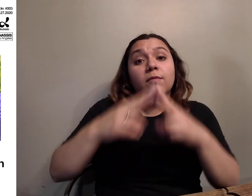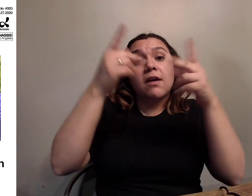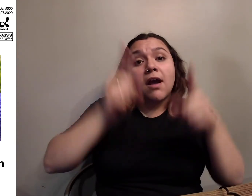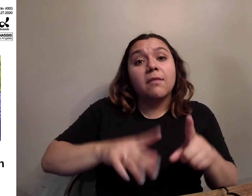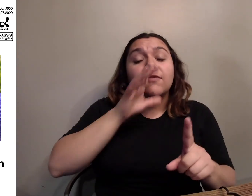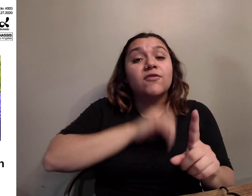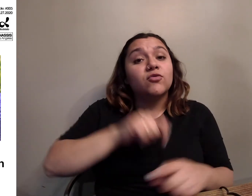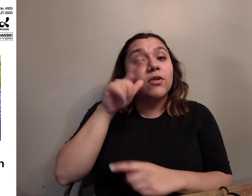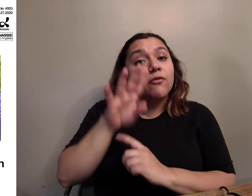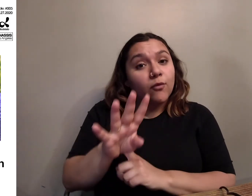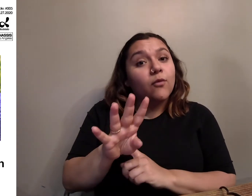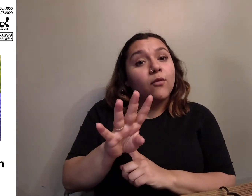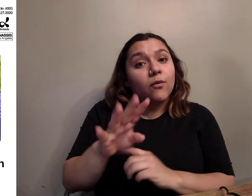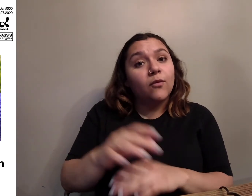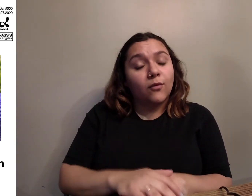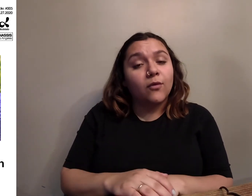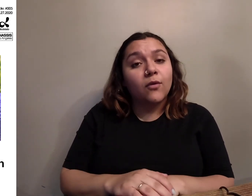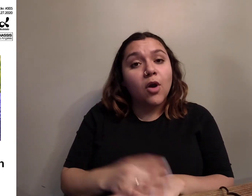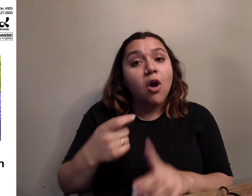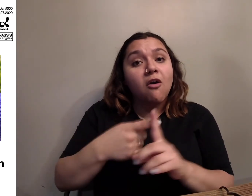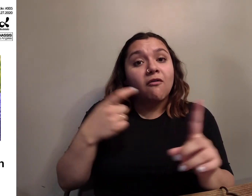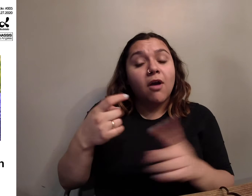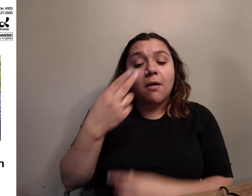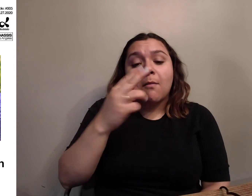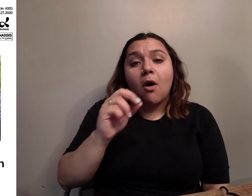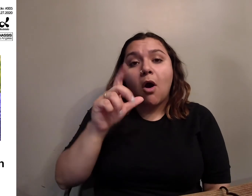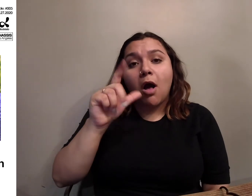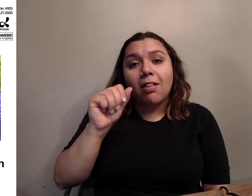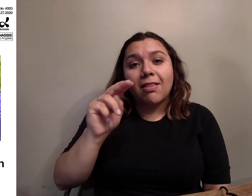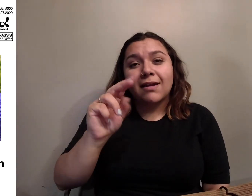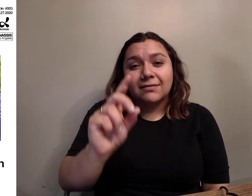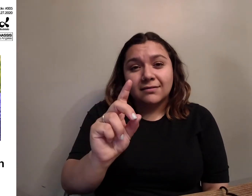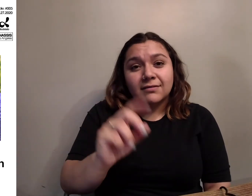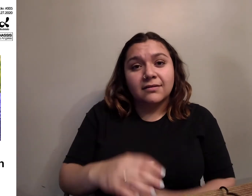old, from Harlem, and